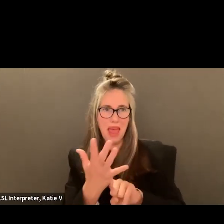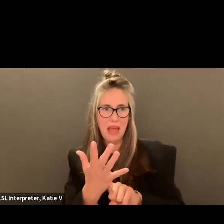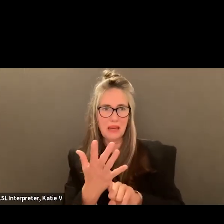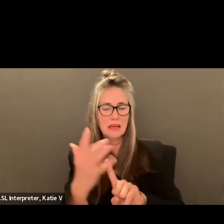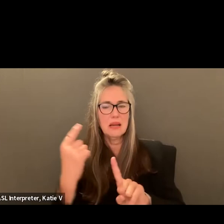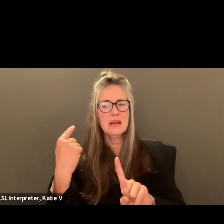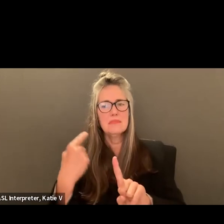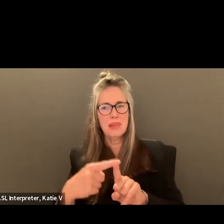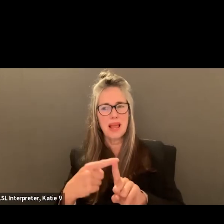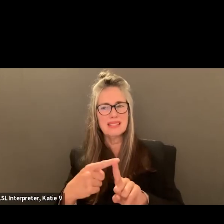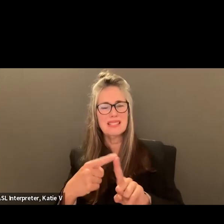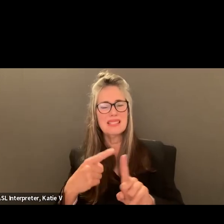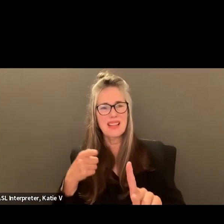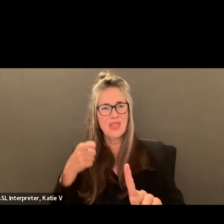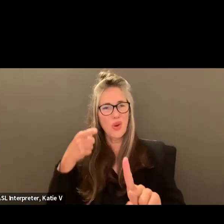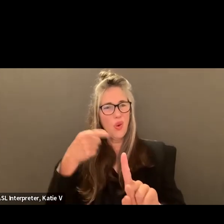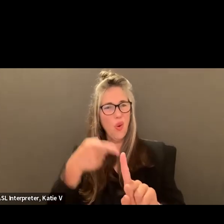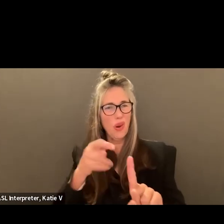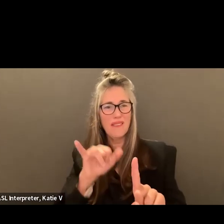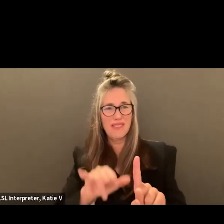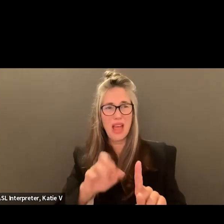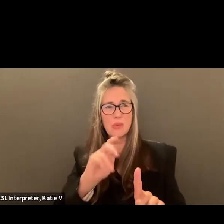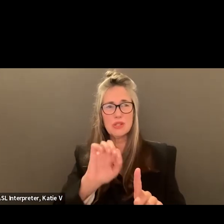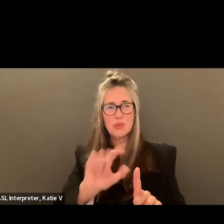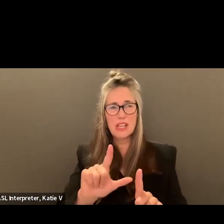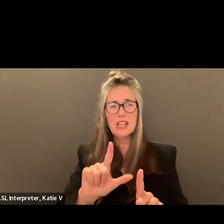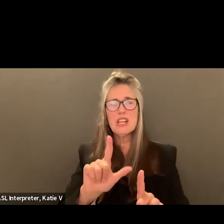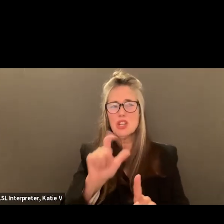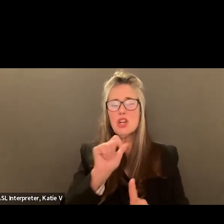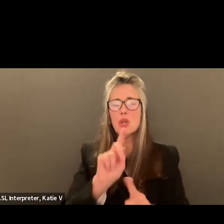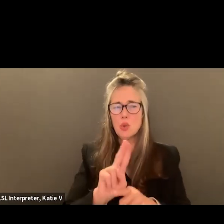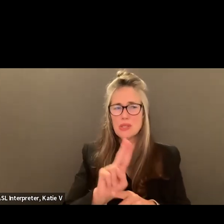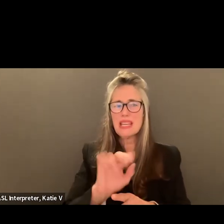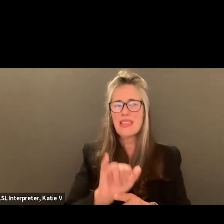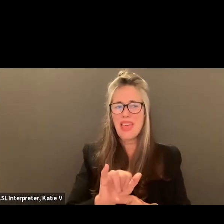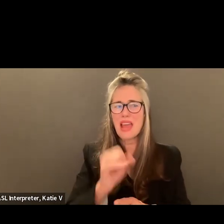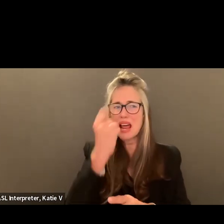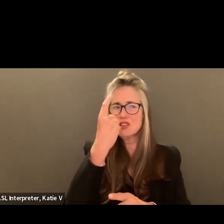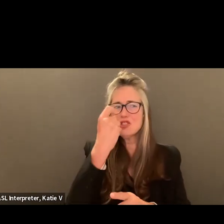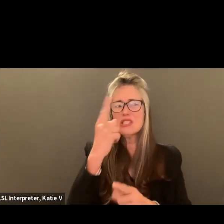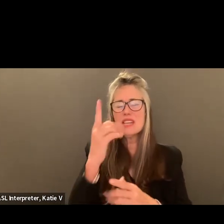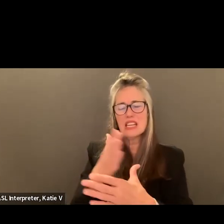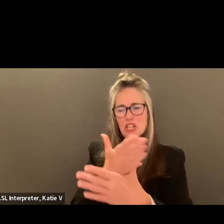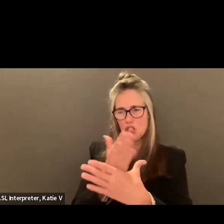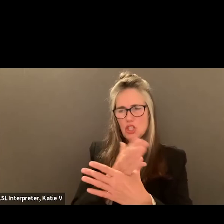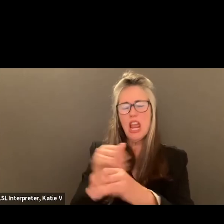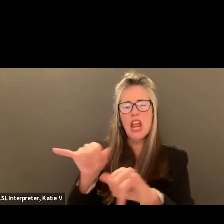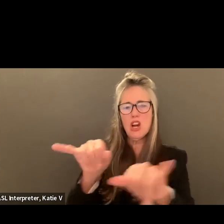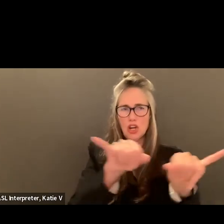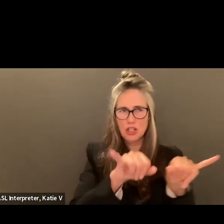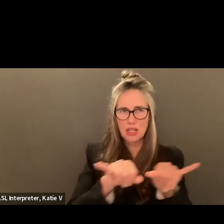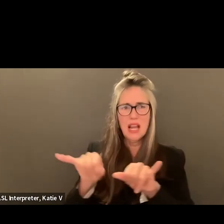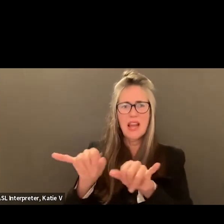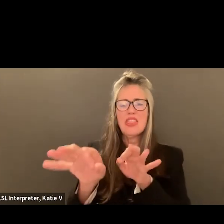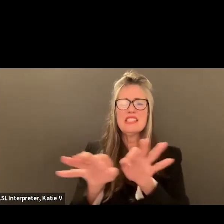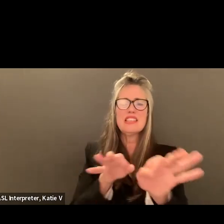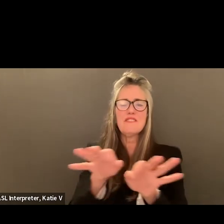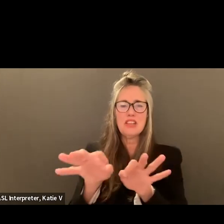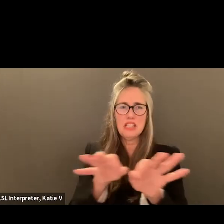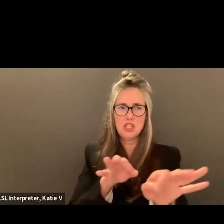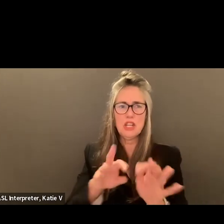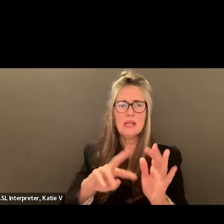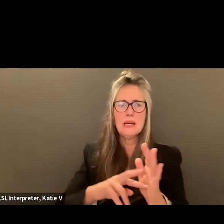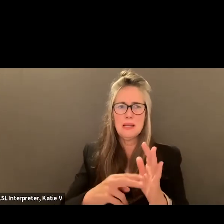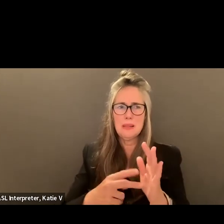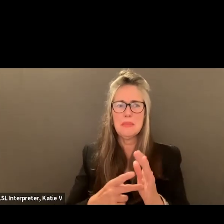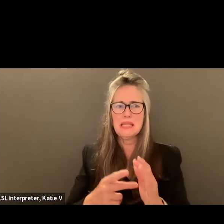that's where they're being identified at, using that shared understanding of the definition. Thank you. Mm-hmm. Ms. Ford? Thanks.